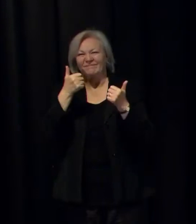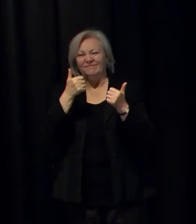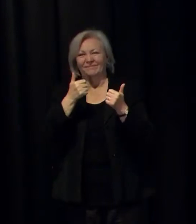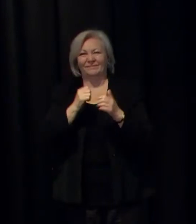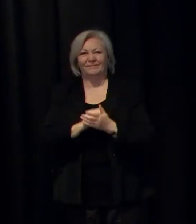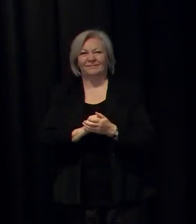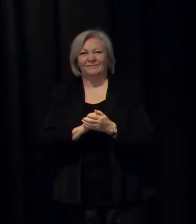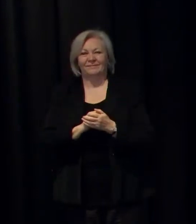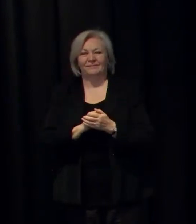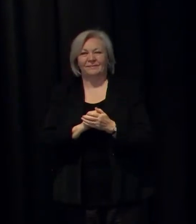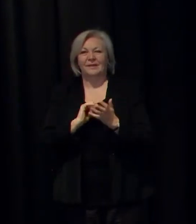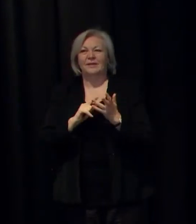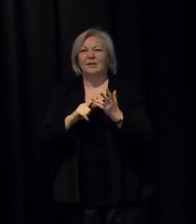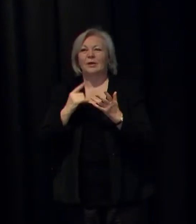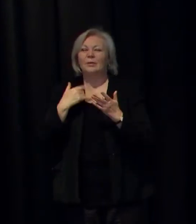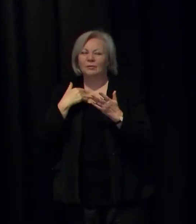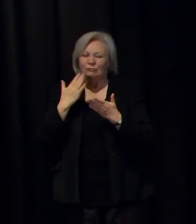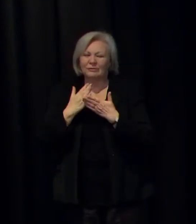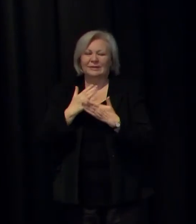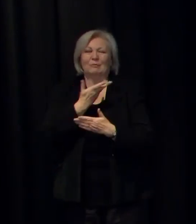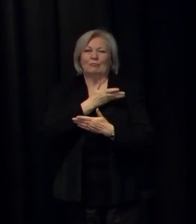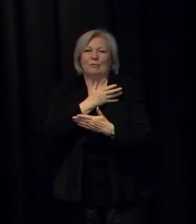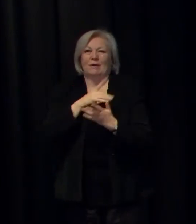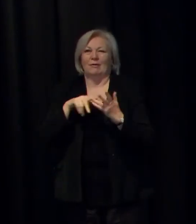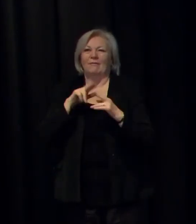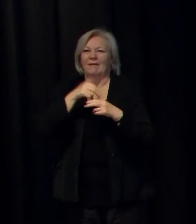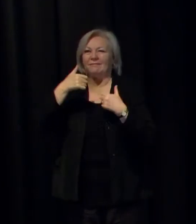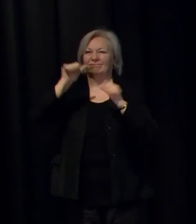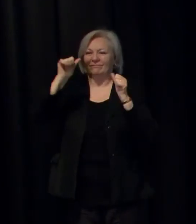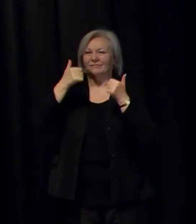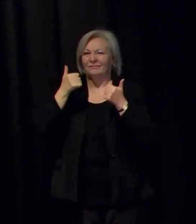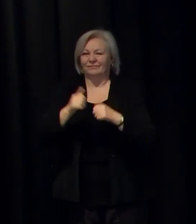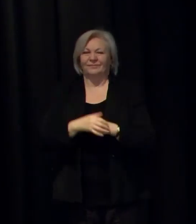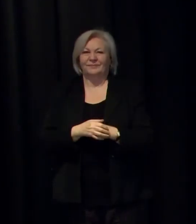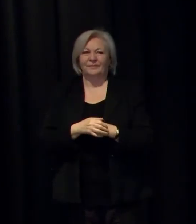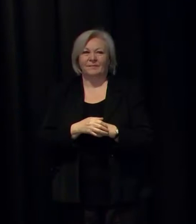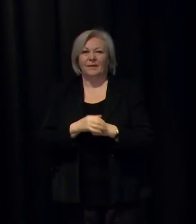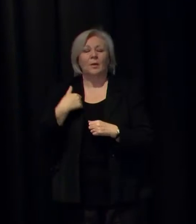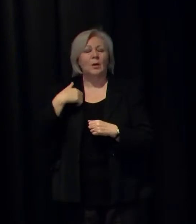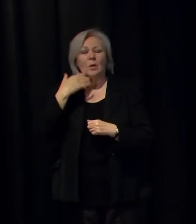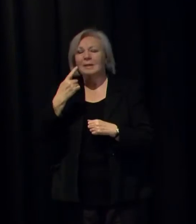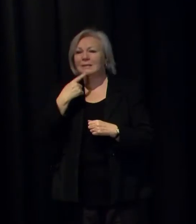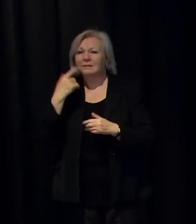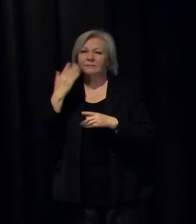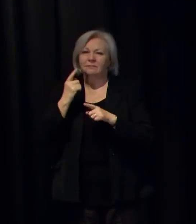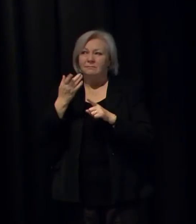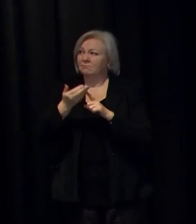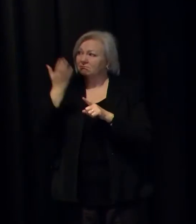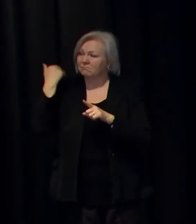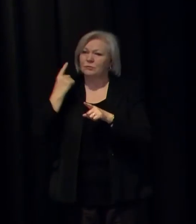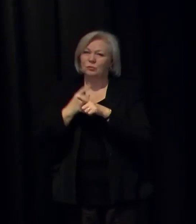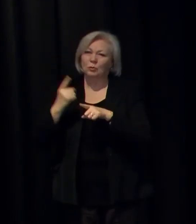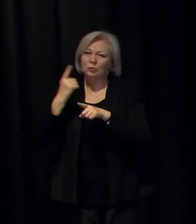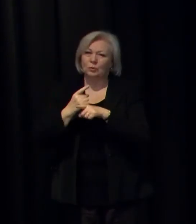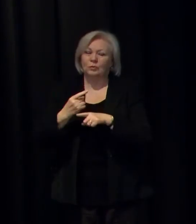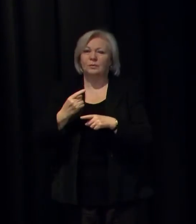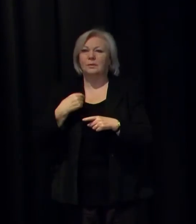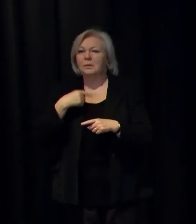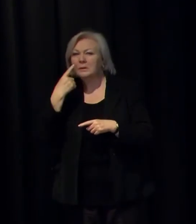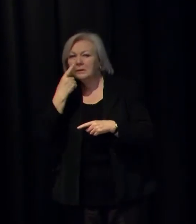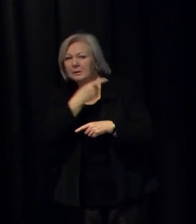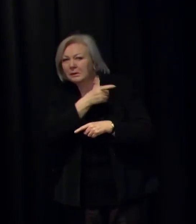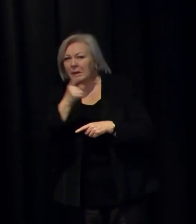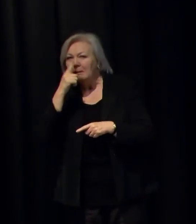mighty effort and something that makes us very, very proud. Now, we've always said along the way that if we saw vaccination